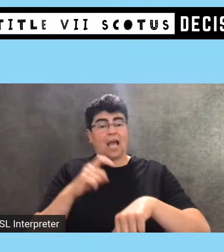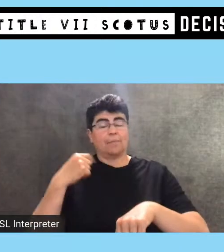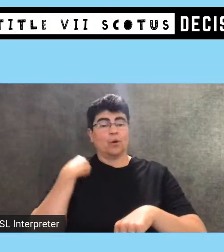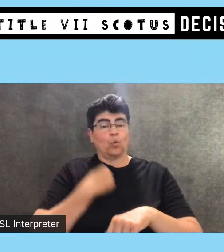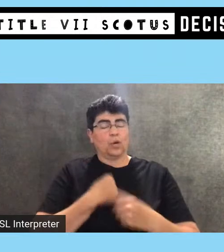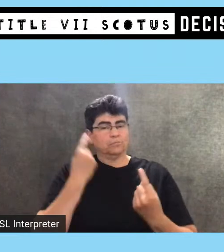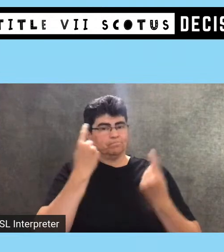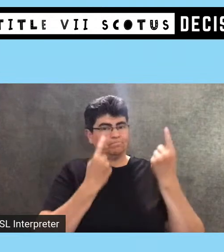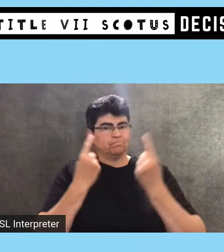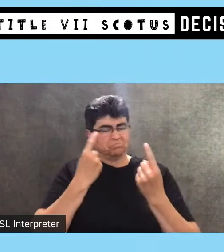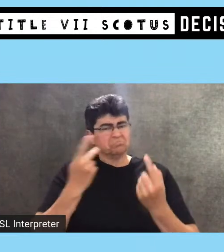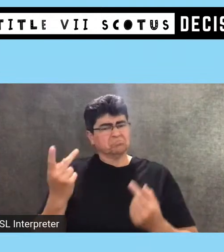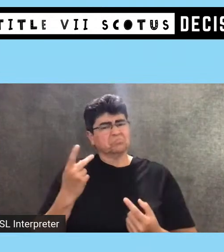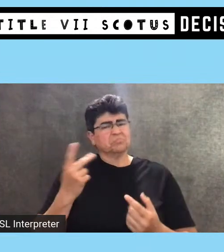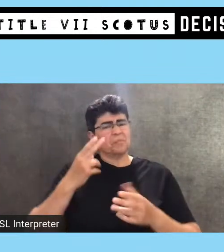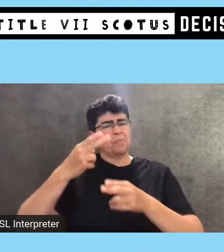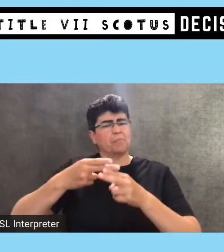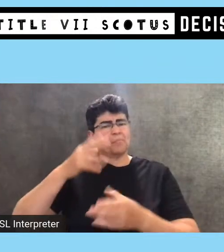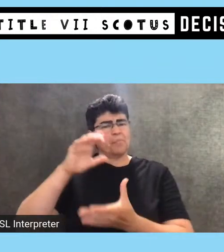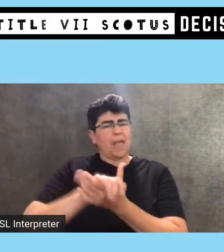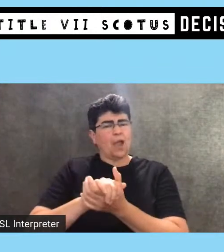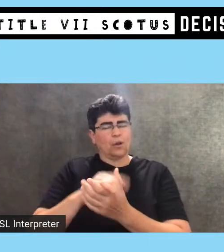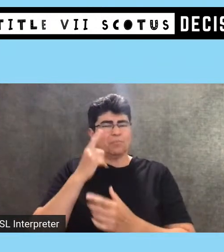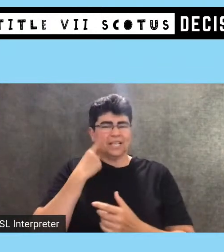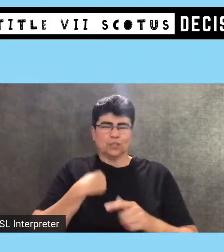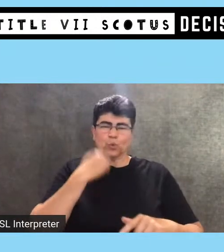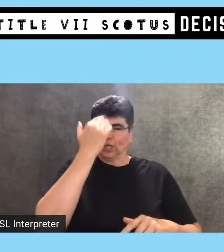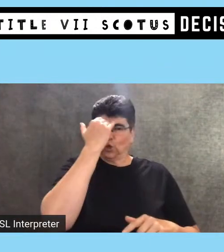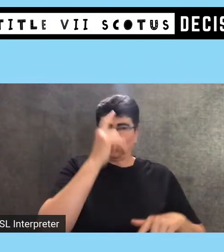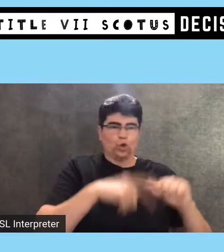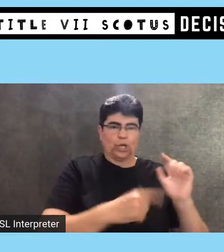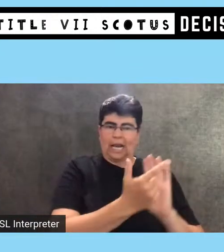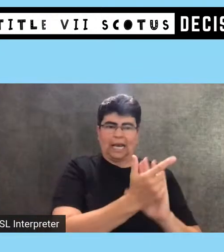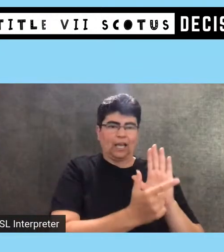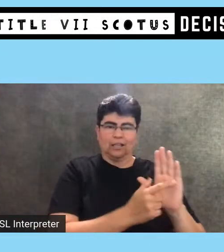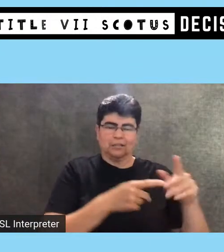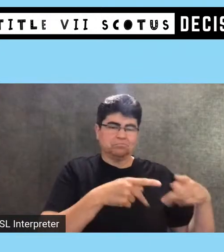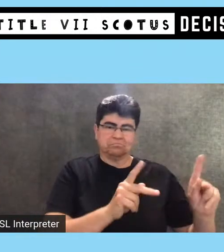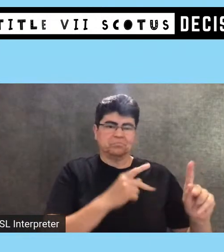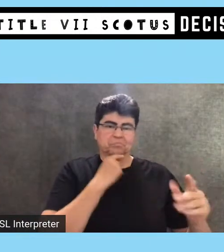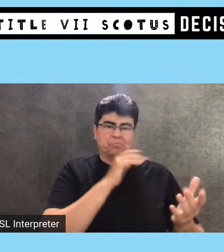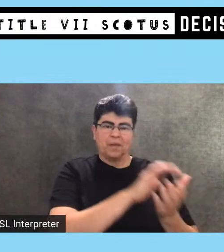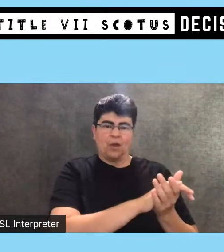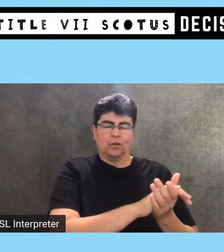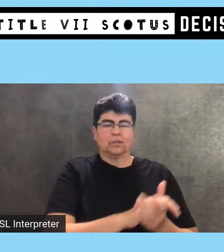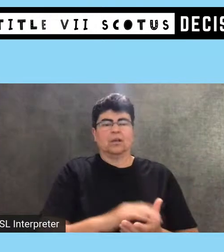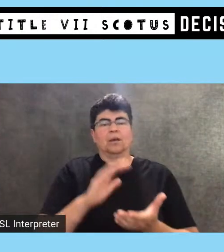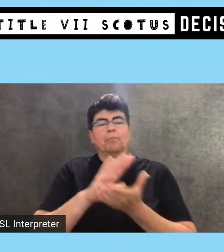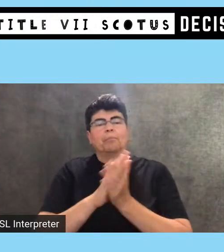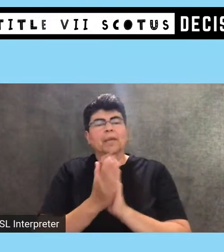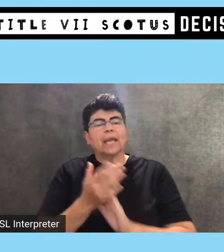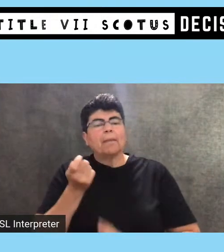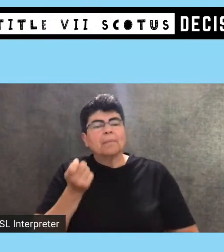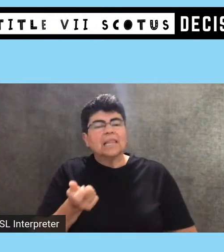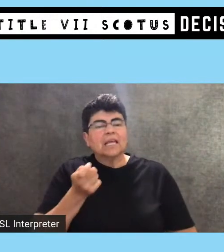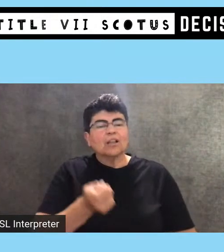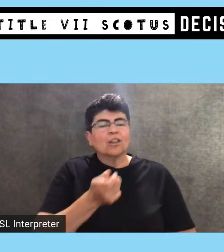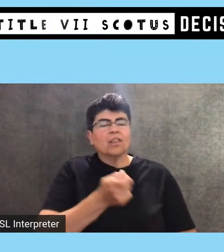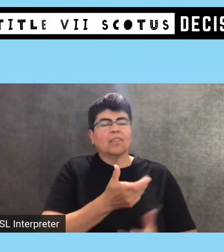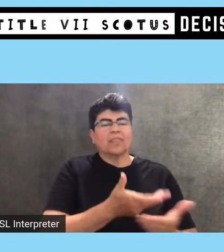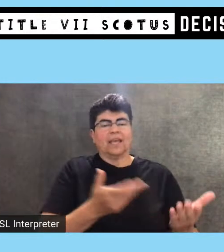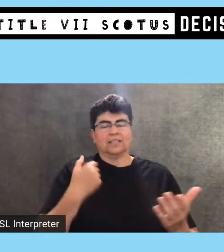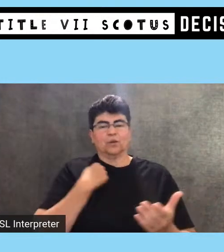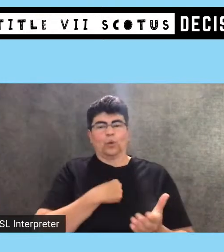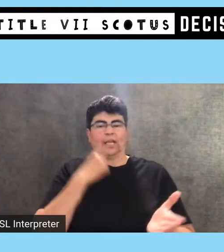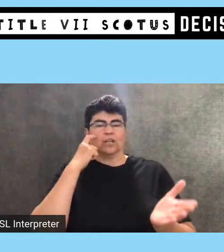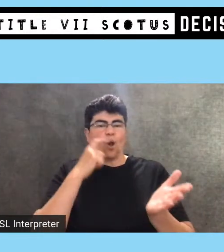considered ourselves married because we knew we couldn't legally get married. And soon it became the little things that we